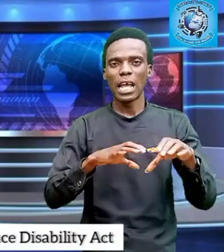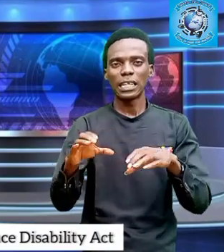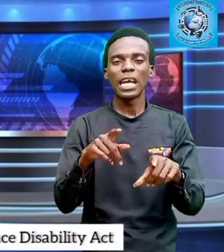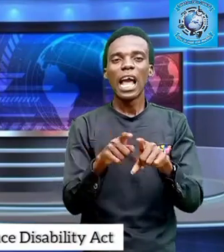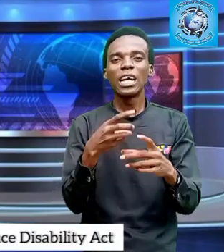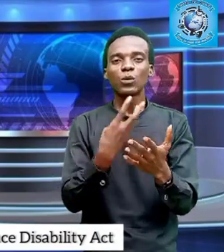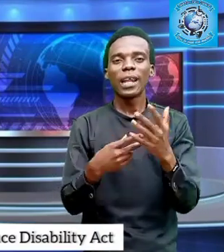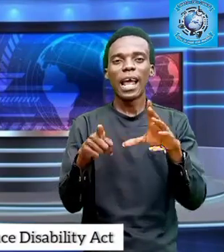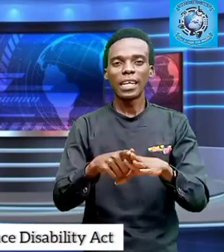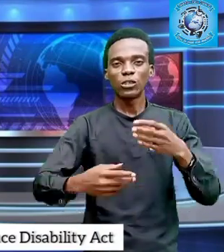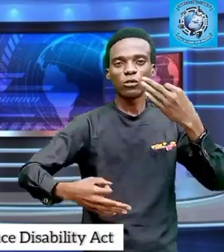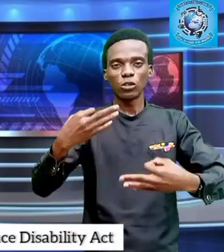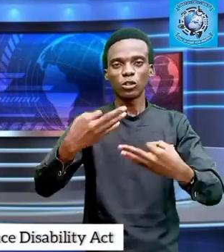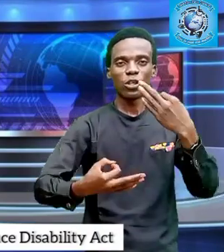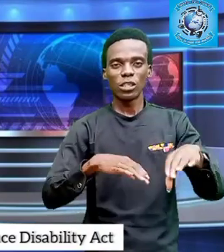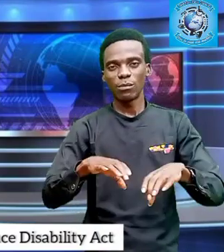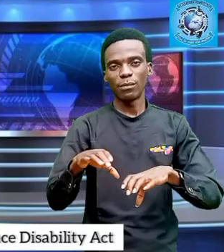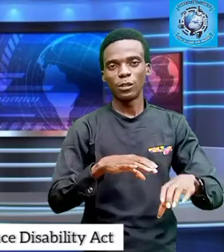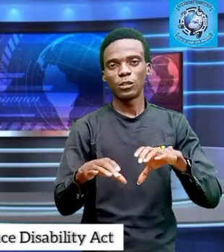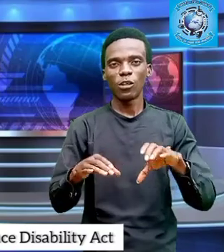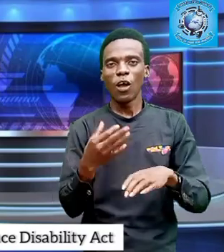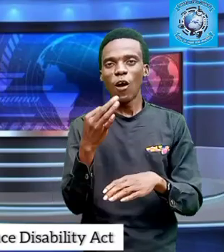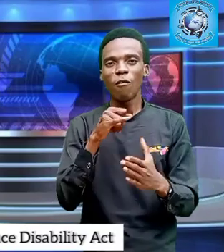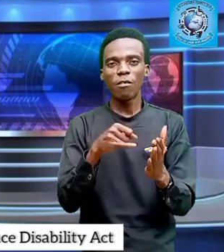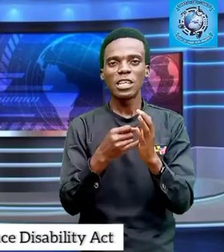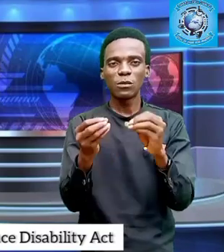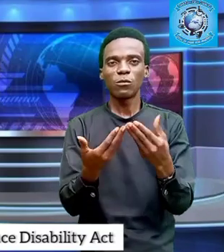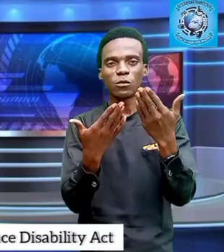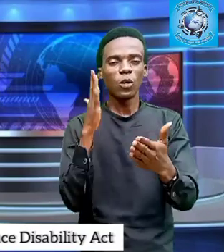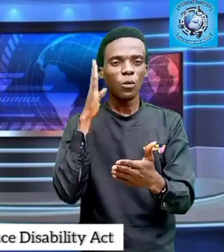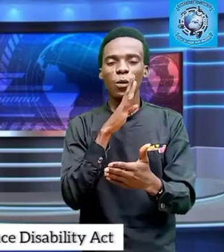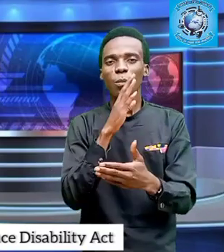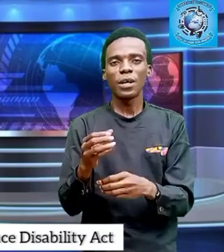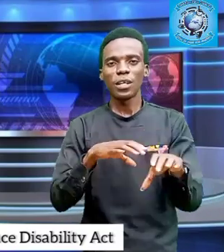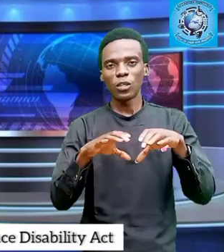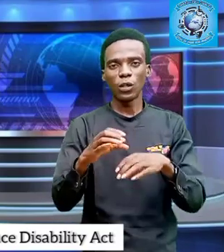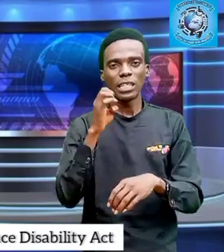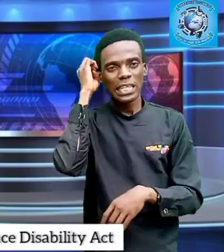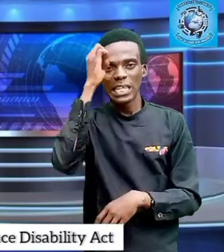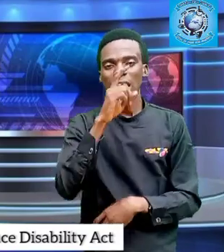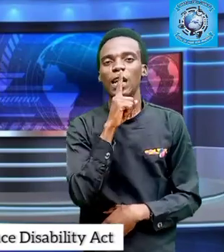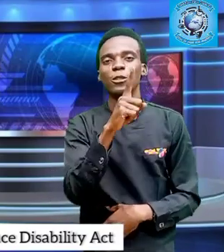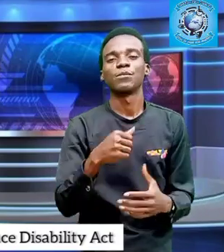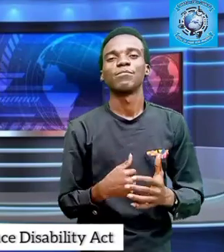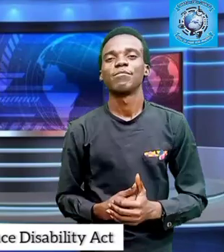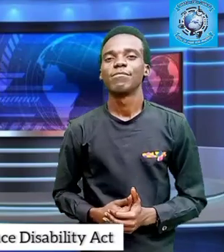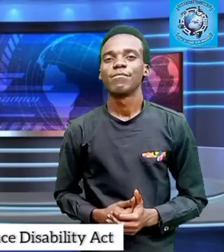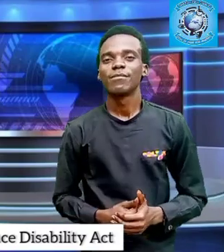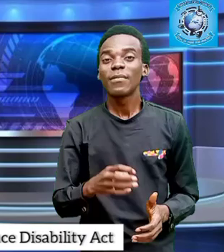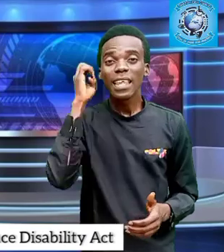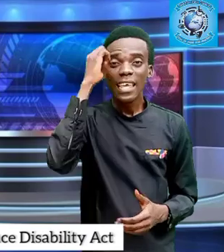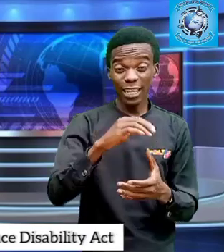well as judicial implementation of its provisions, will be carried out, he assured.